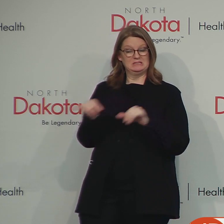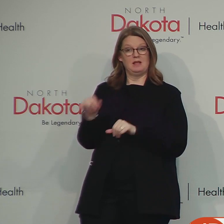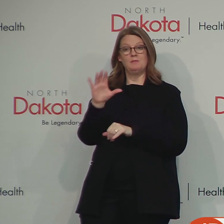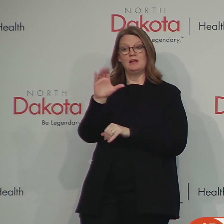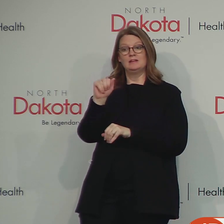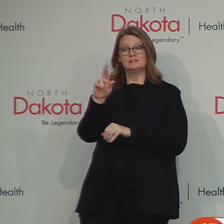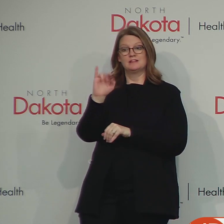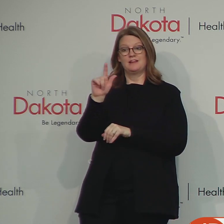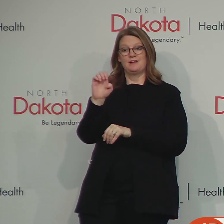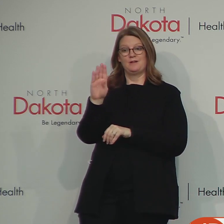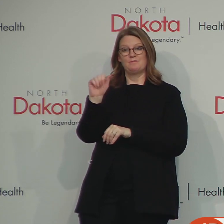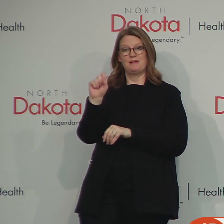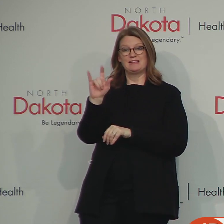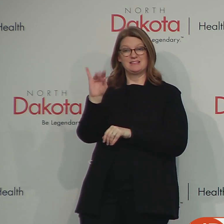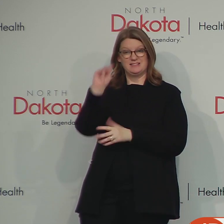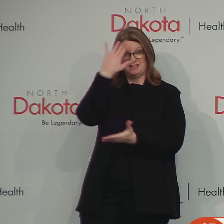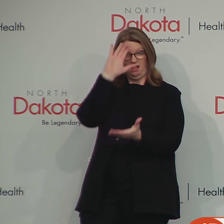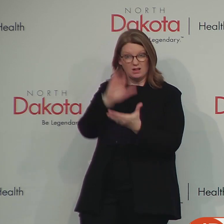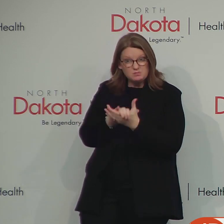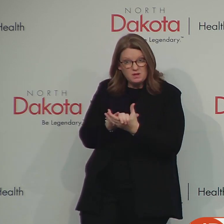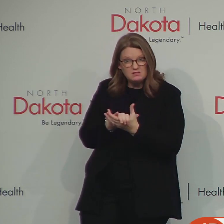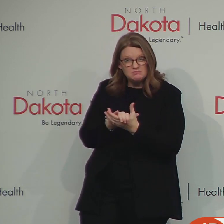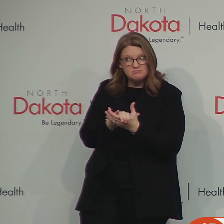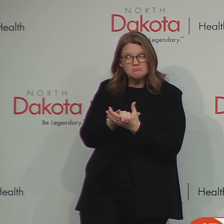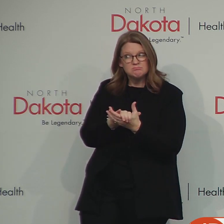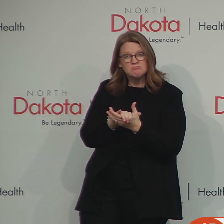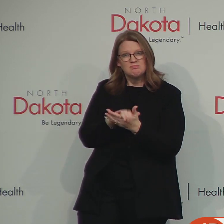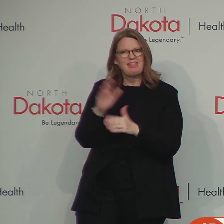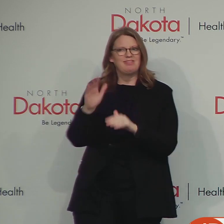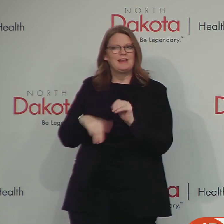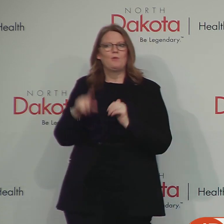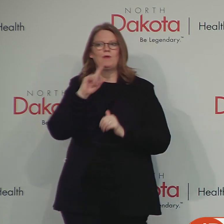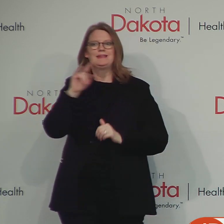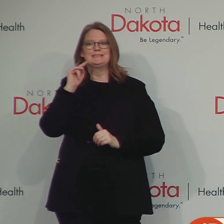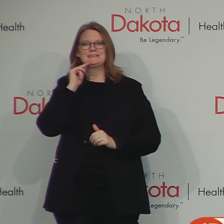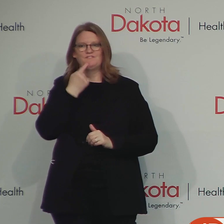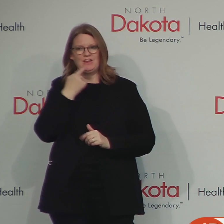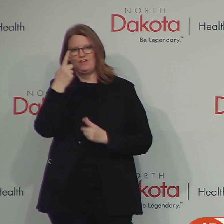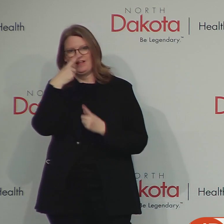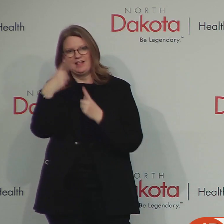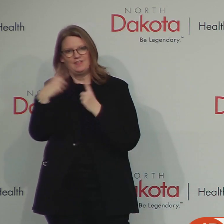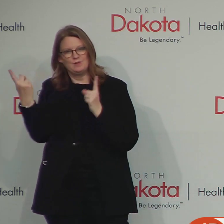Baskin's husband than you are to have a severe vaccine reaction.